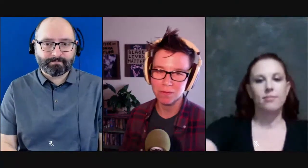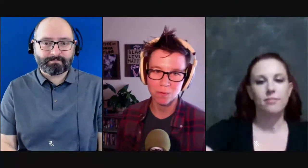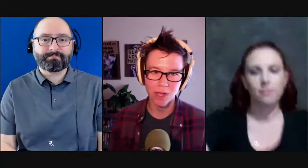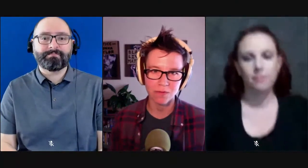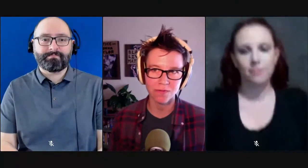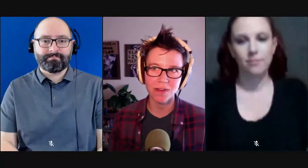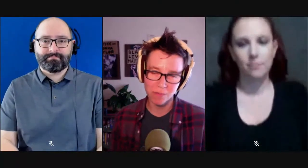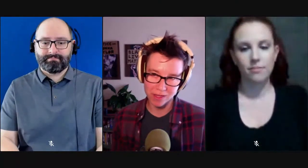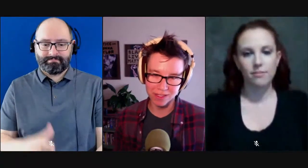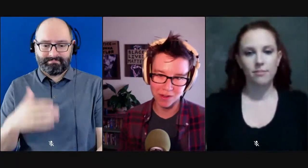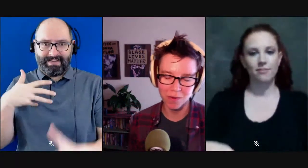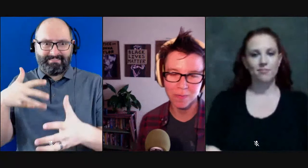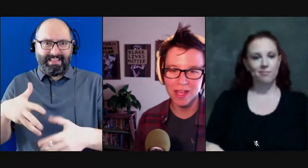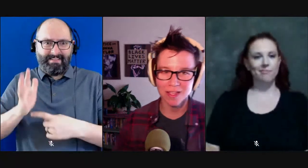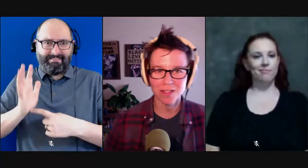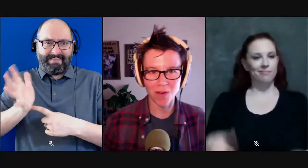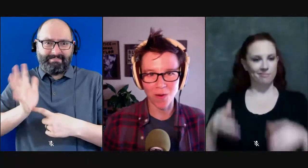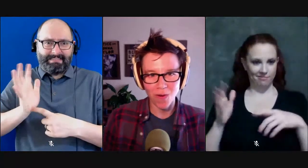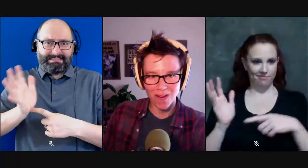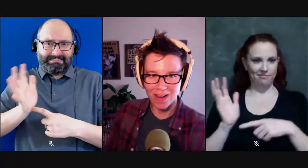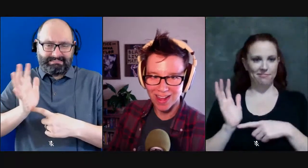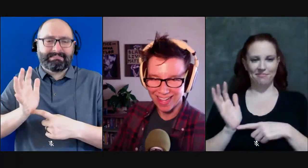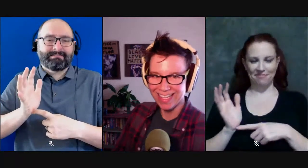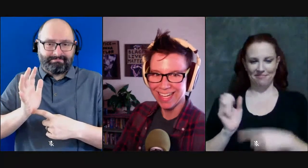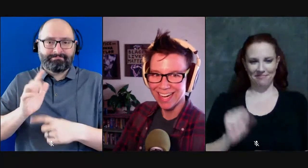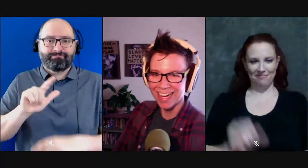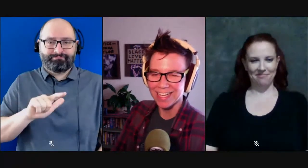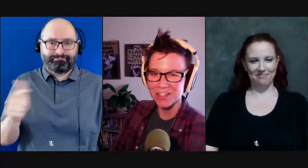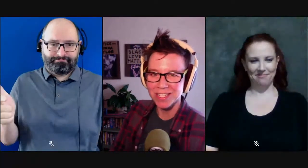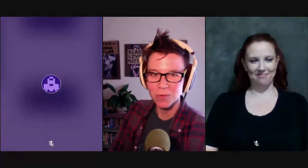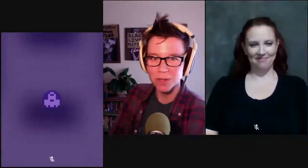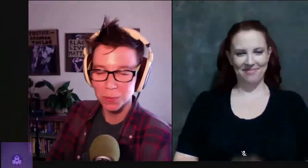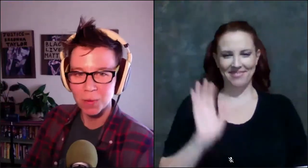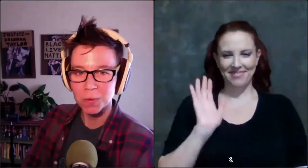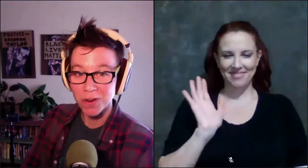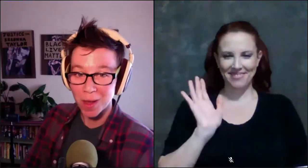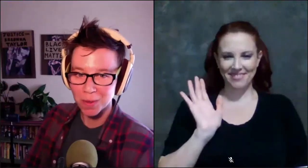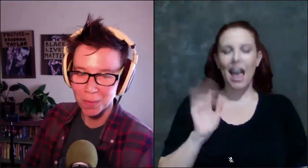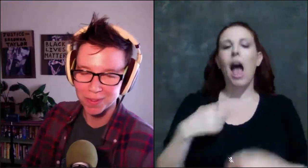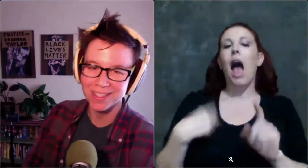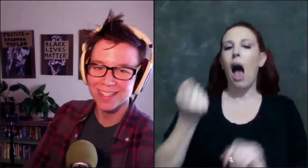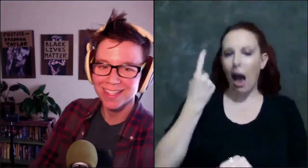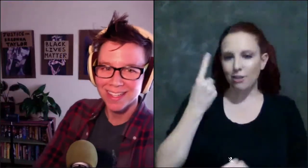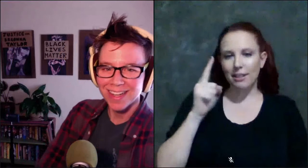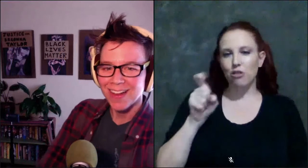And we have 5 minutes to go. So I understand we should probably wrap